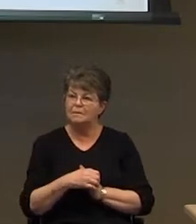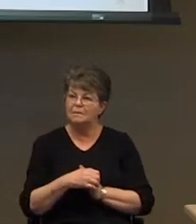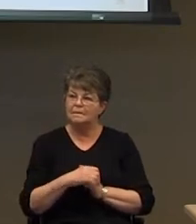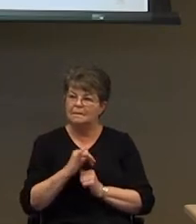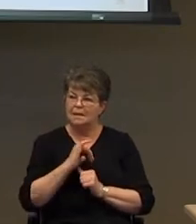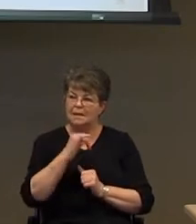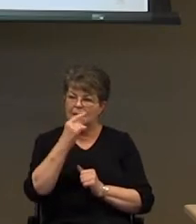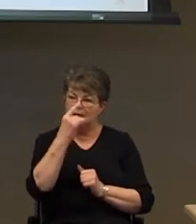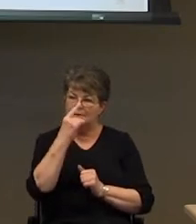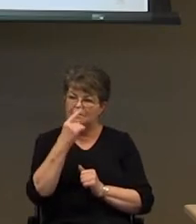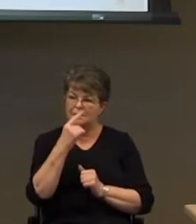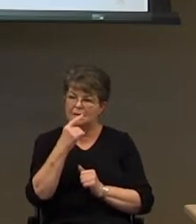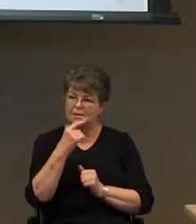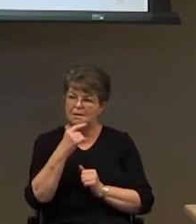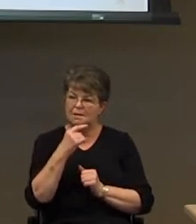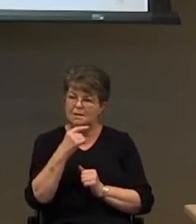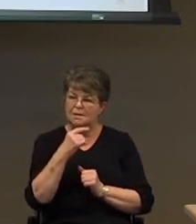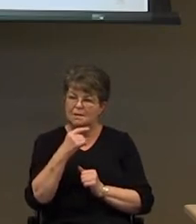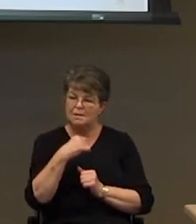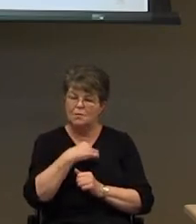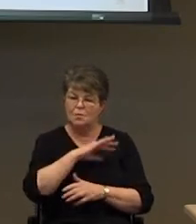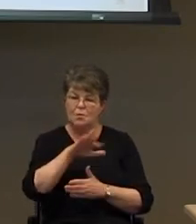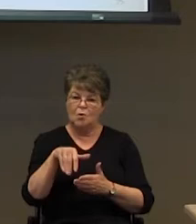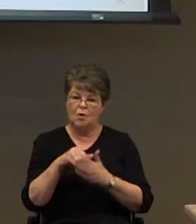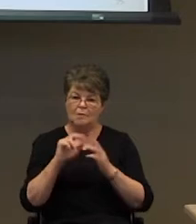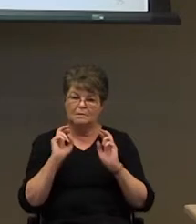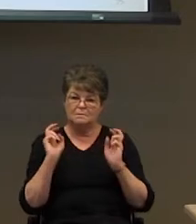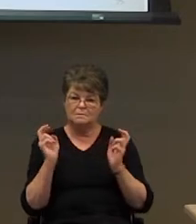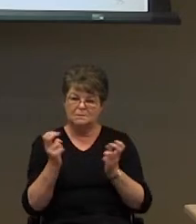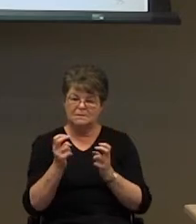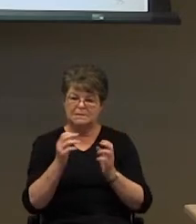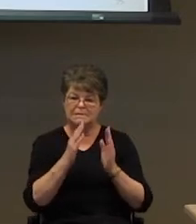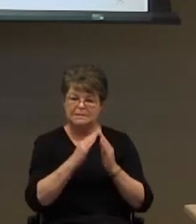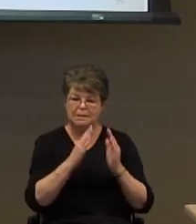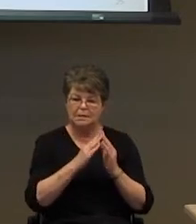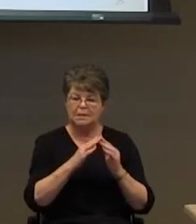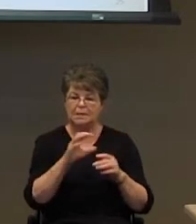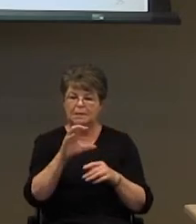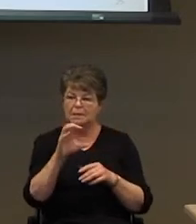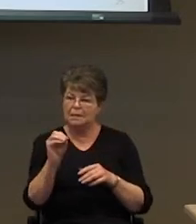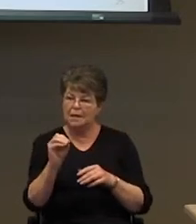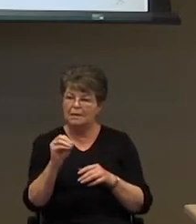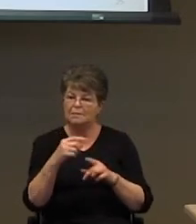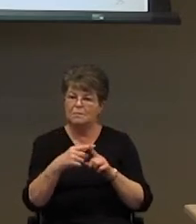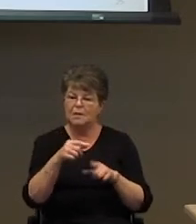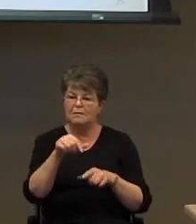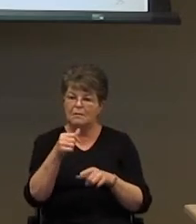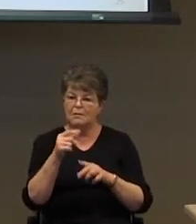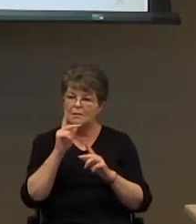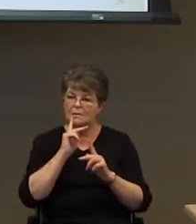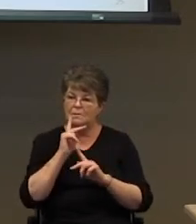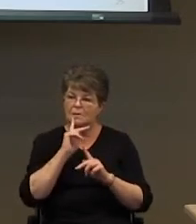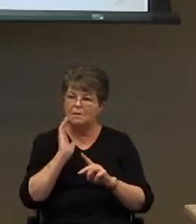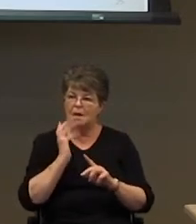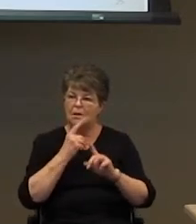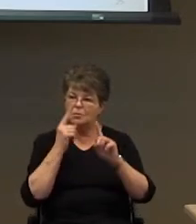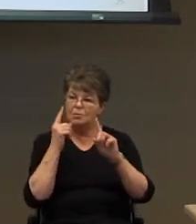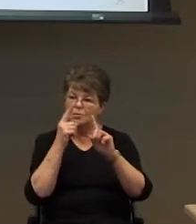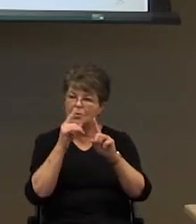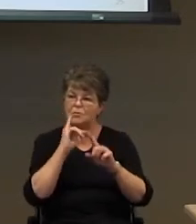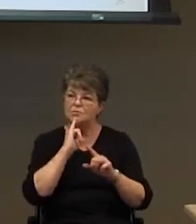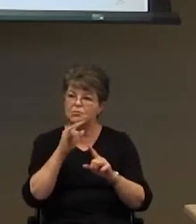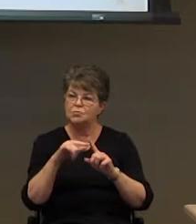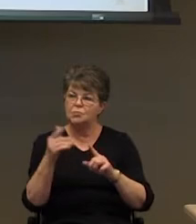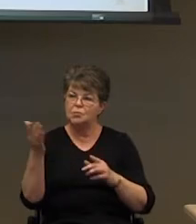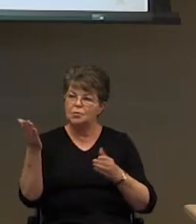I think, you know, we're all sitting here, city and county and other people. Our goal is to